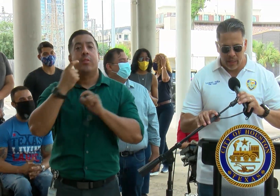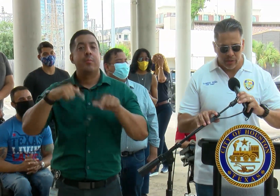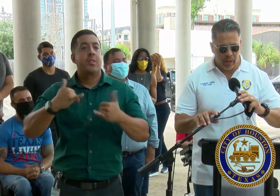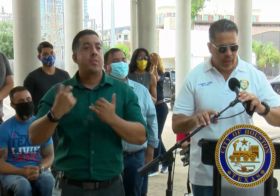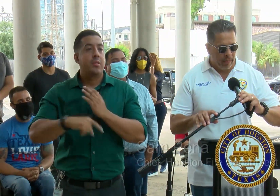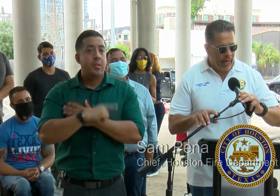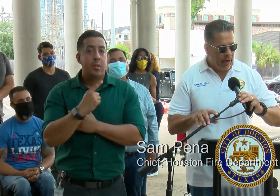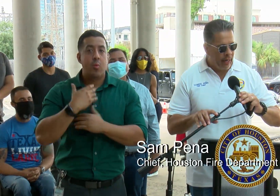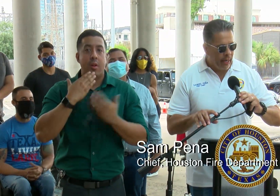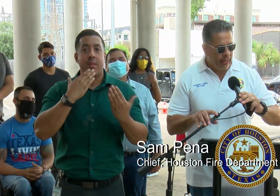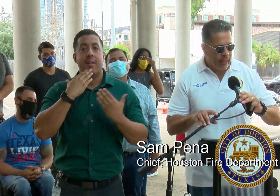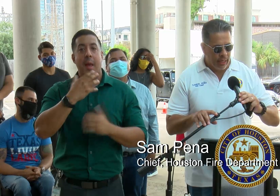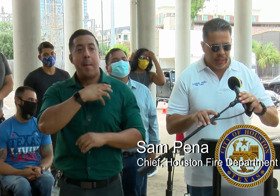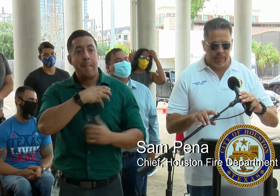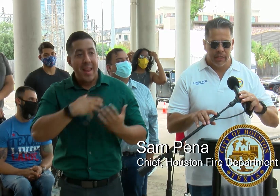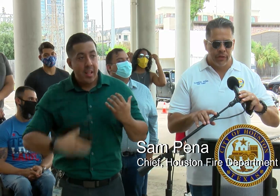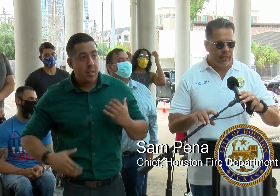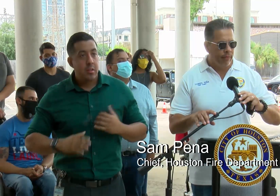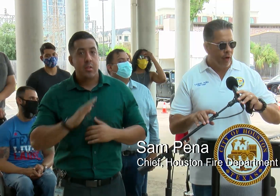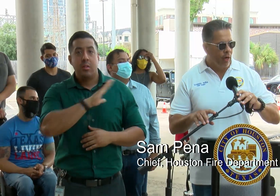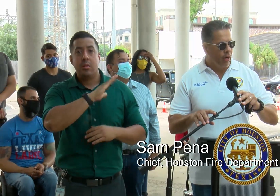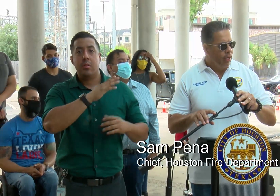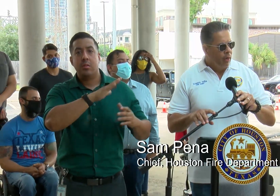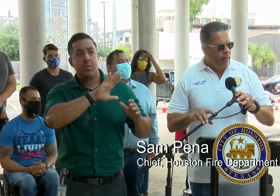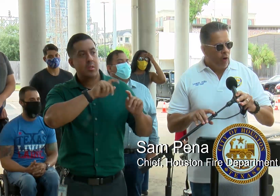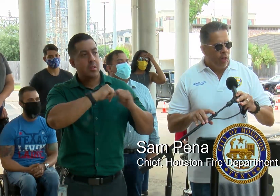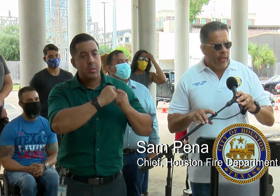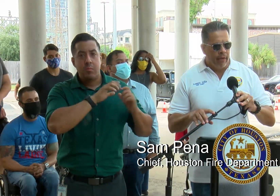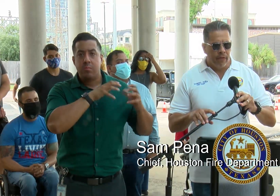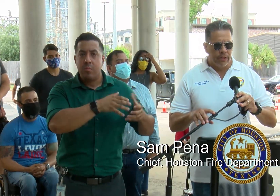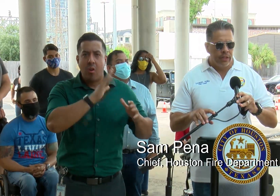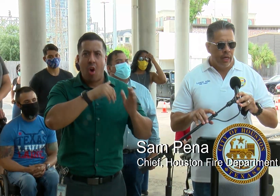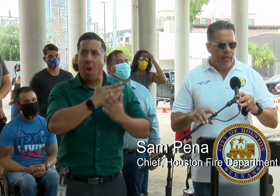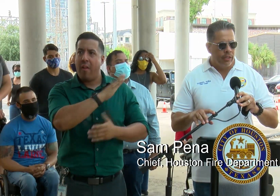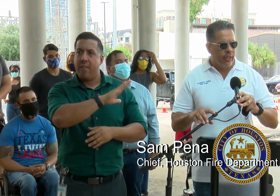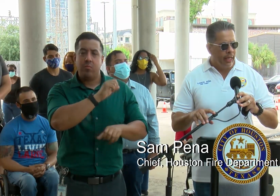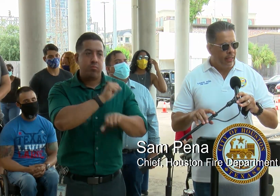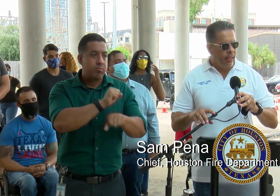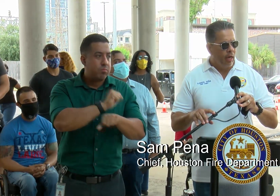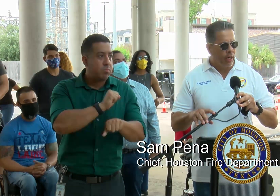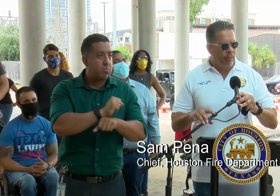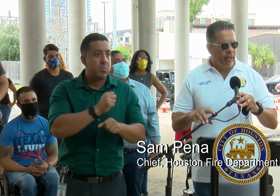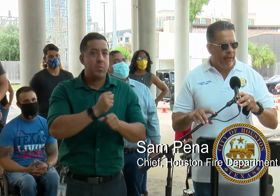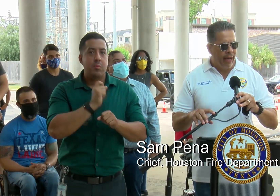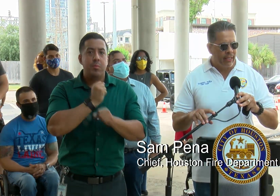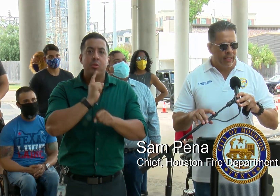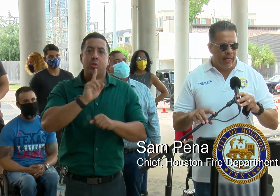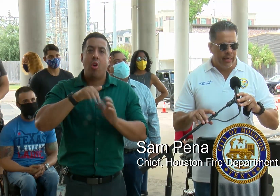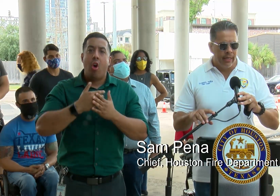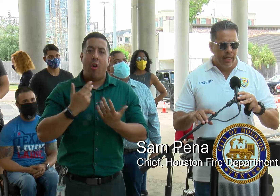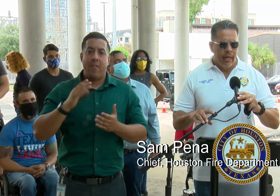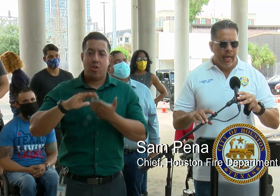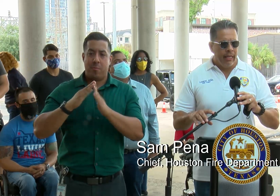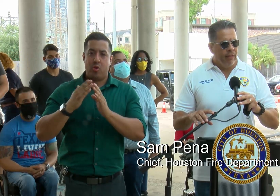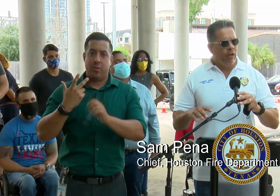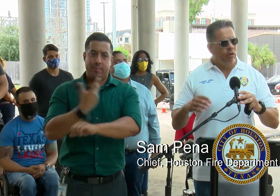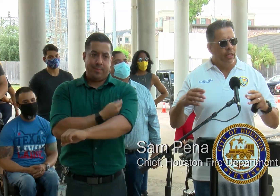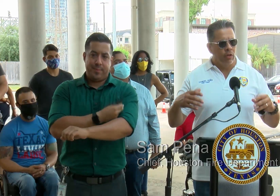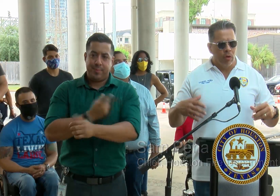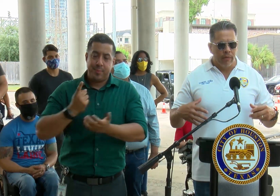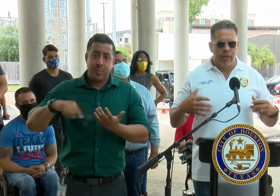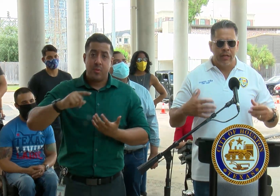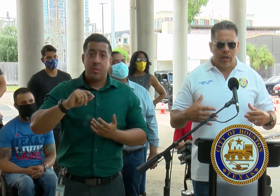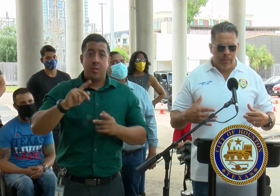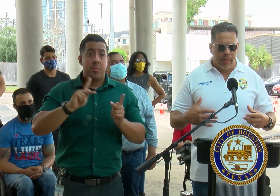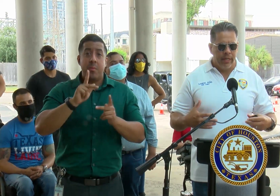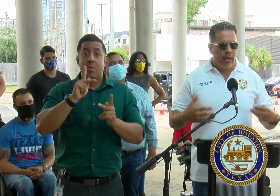thank certainly the mayor and his administration for all the efforts to get our community vaccinated, and even those that